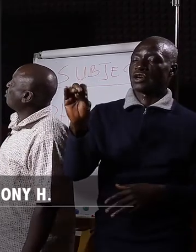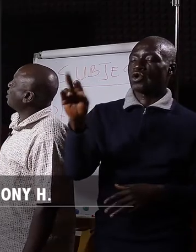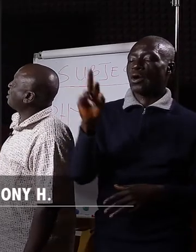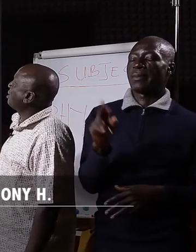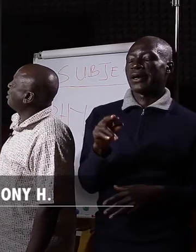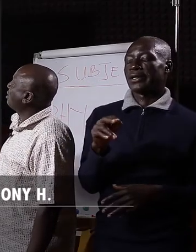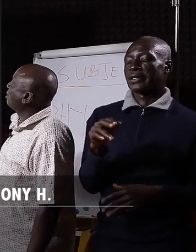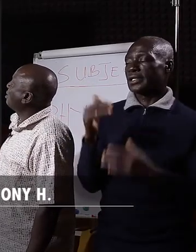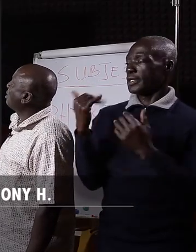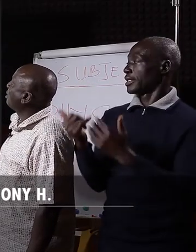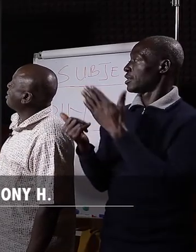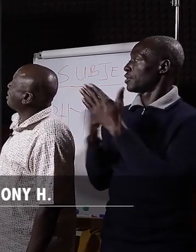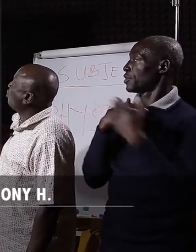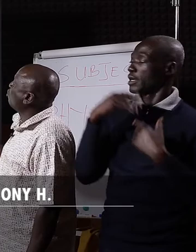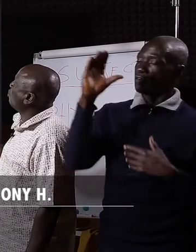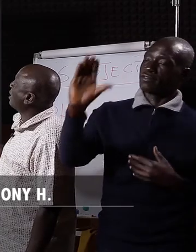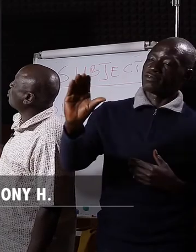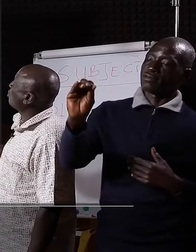Copper sulfate,